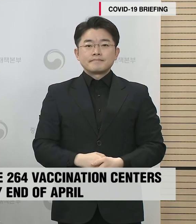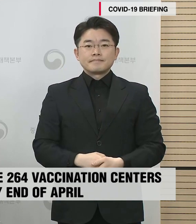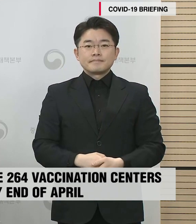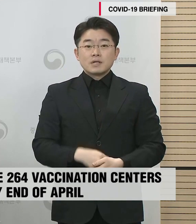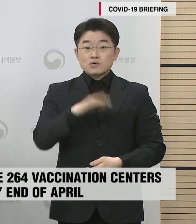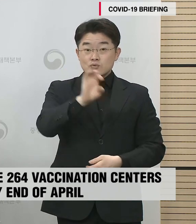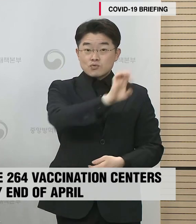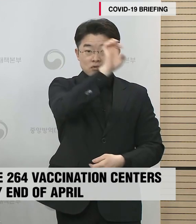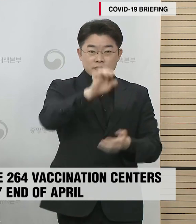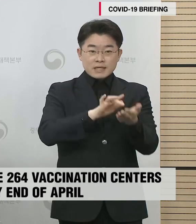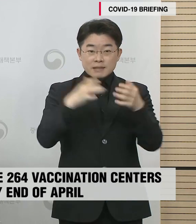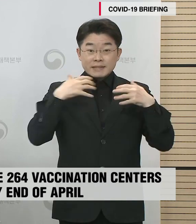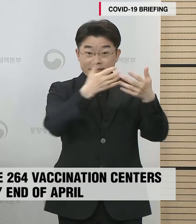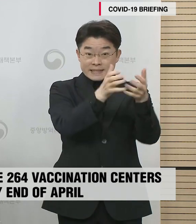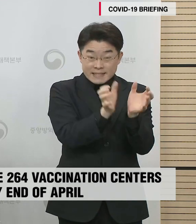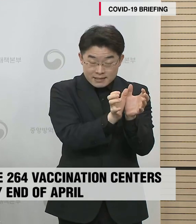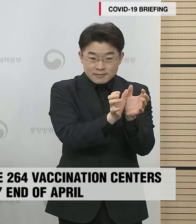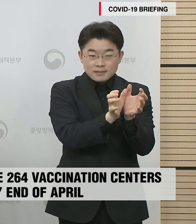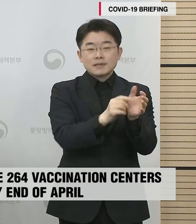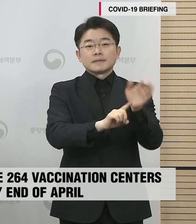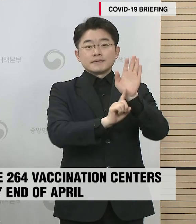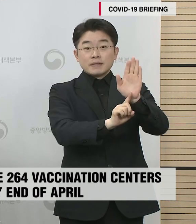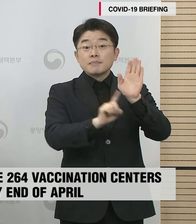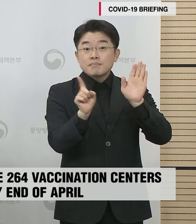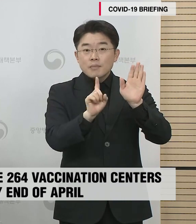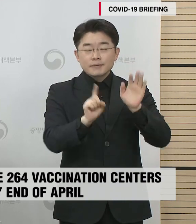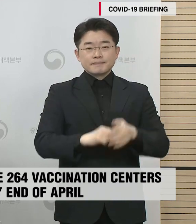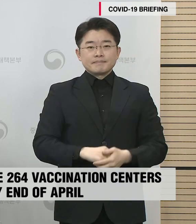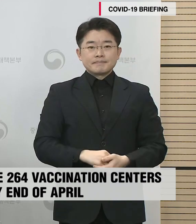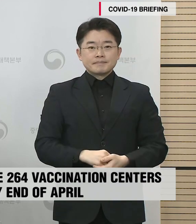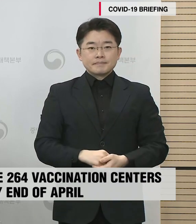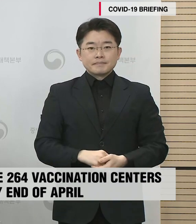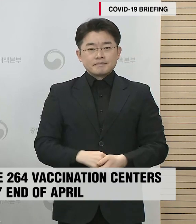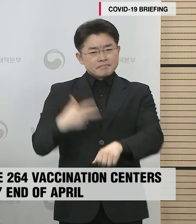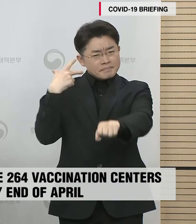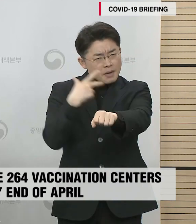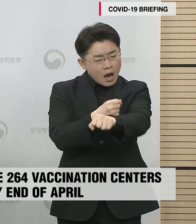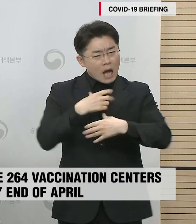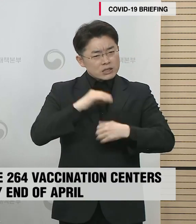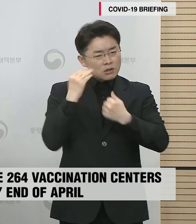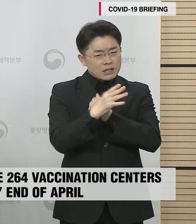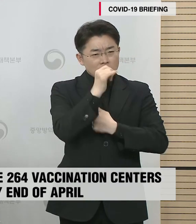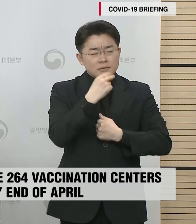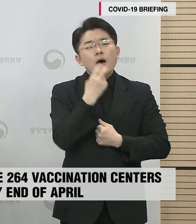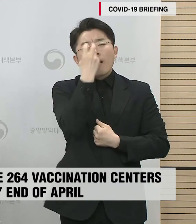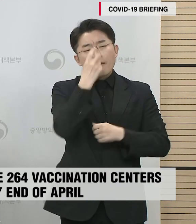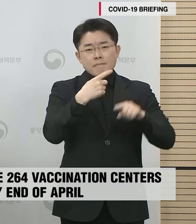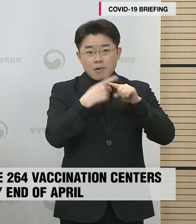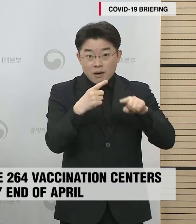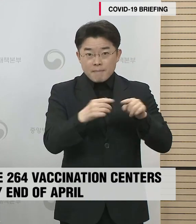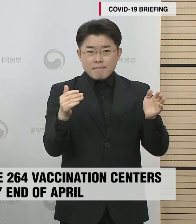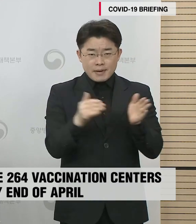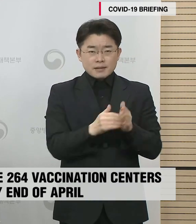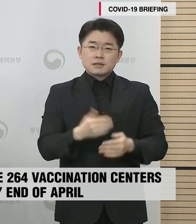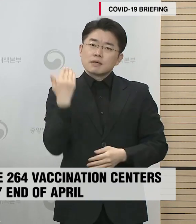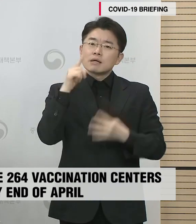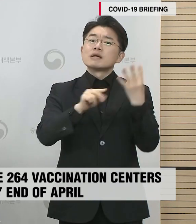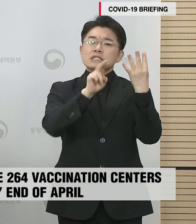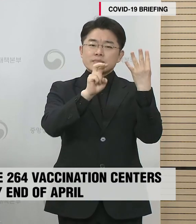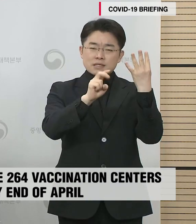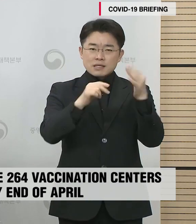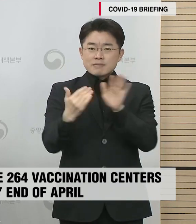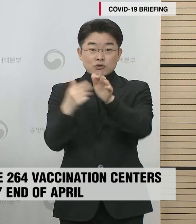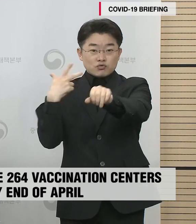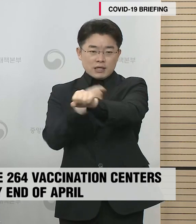adverse responses, here are some updates. According to EMA, they have said that on the 20th of April,